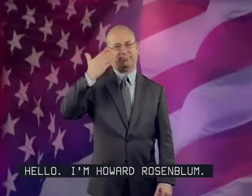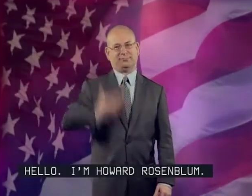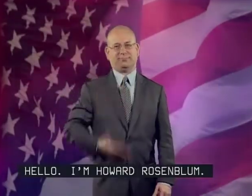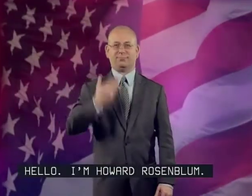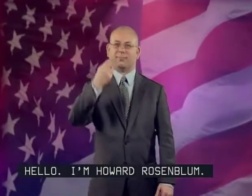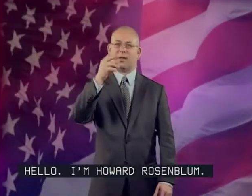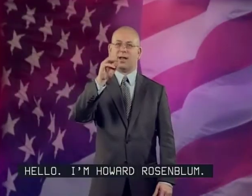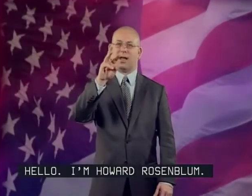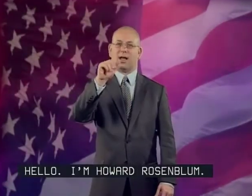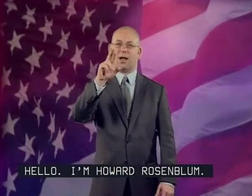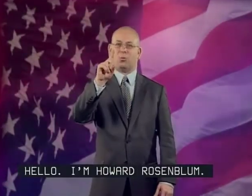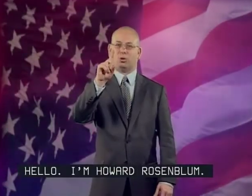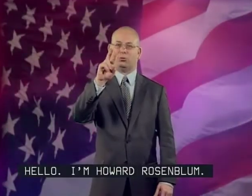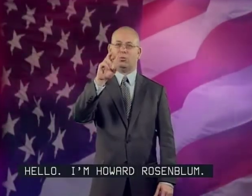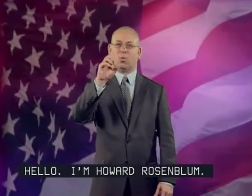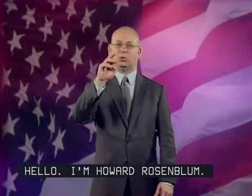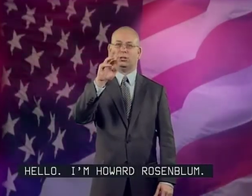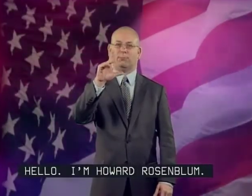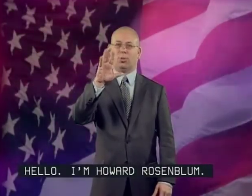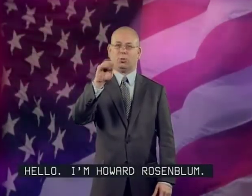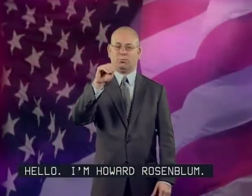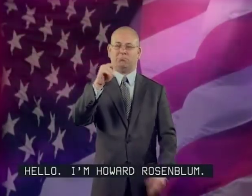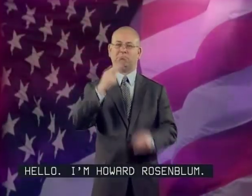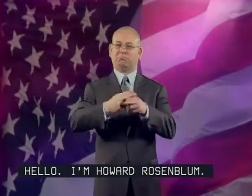Hello, I'm Howard Rosenblum.